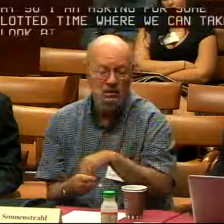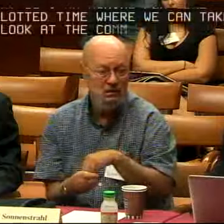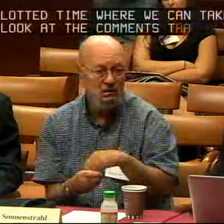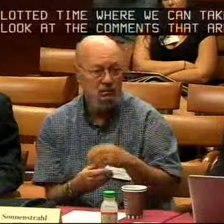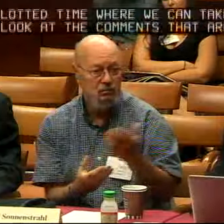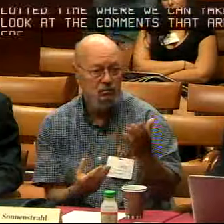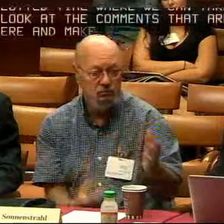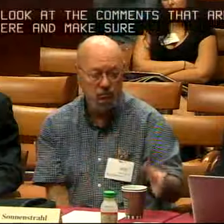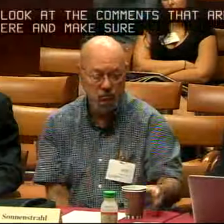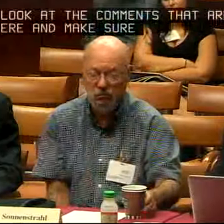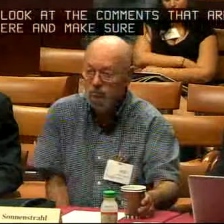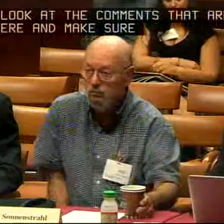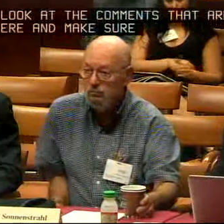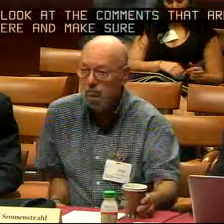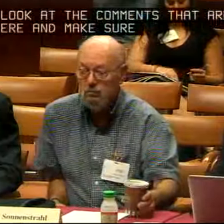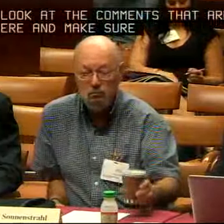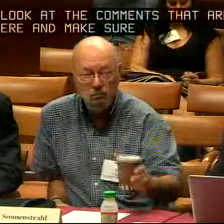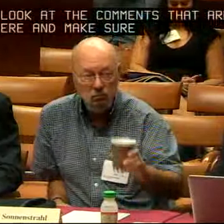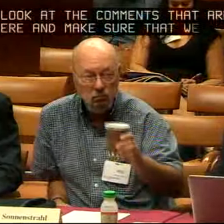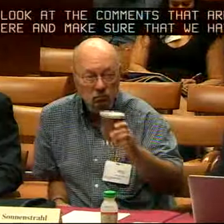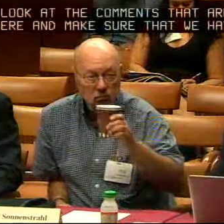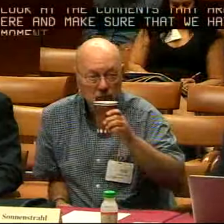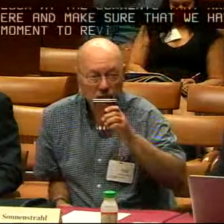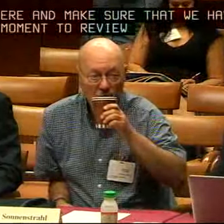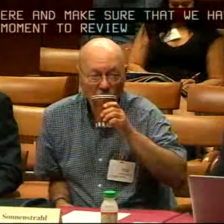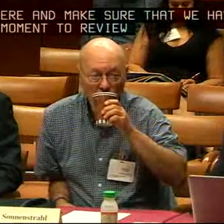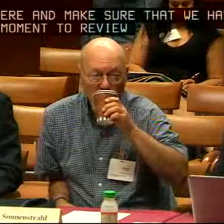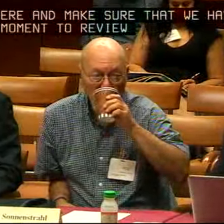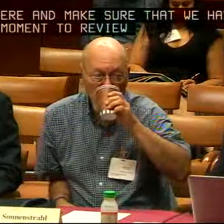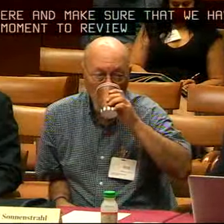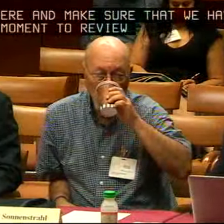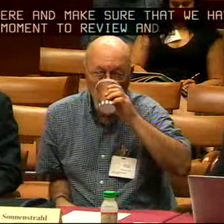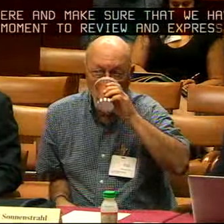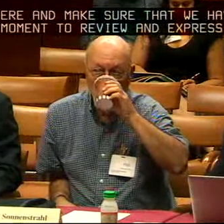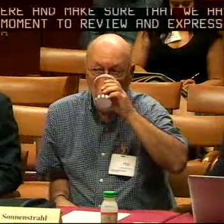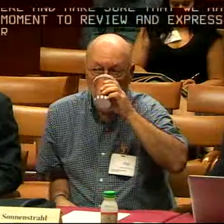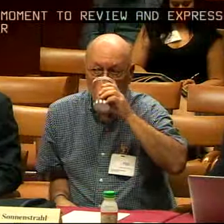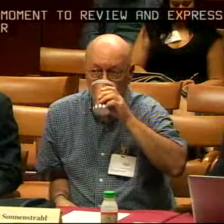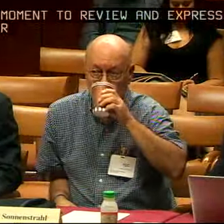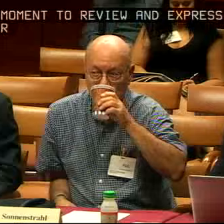review and express our concerns.